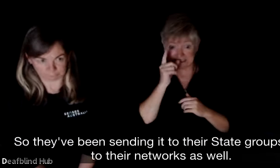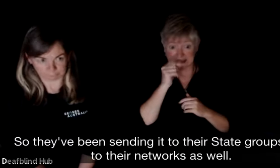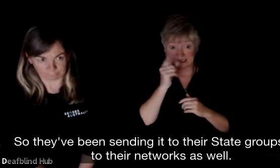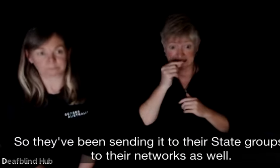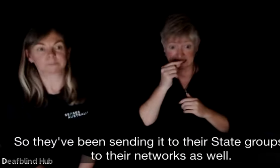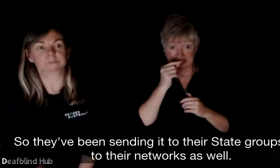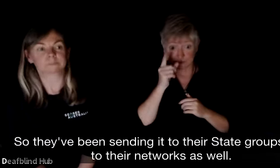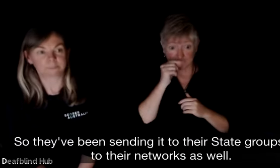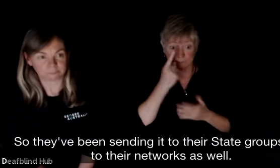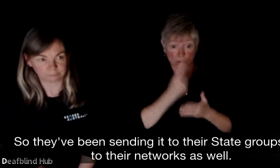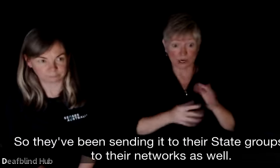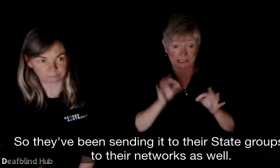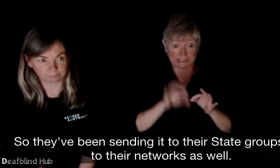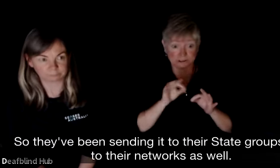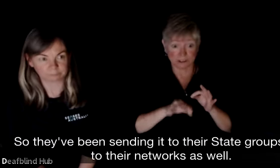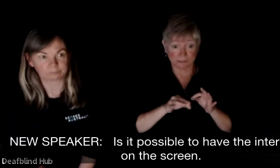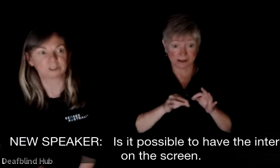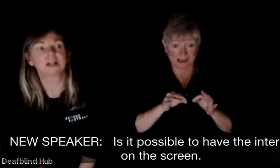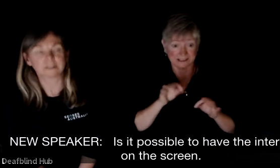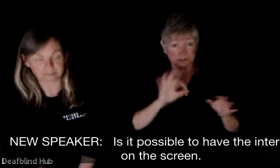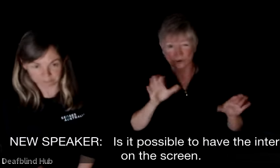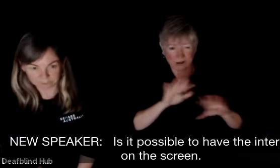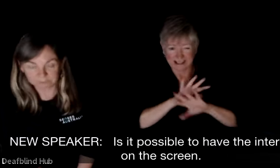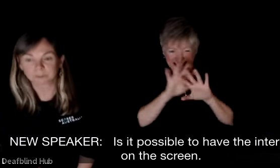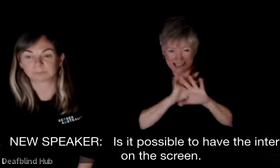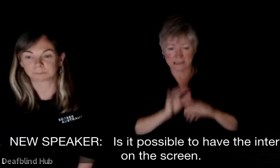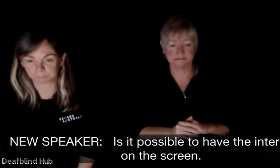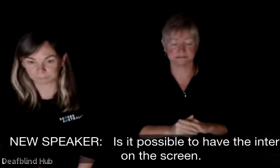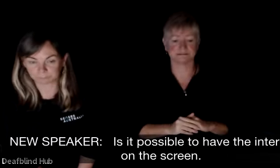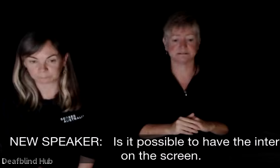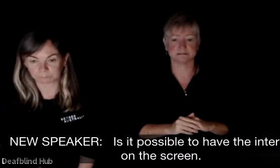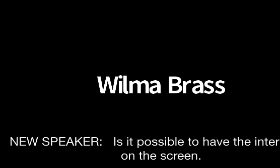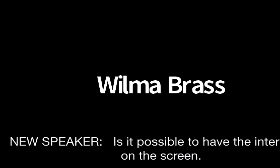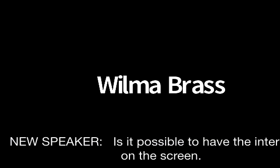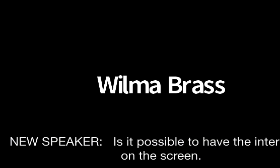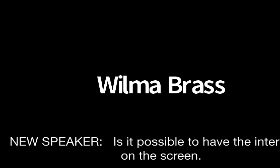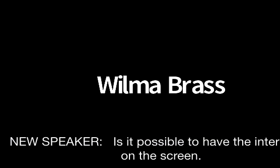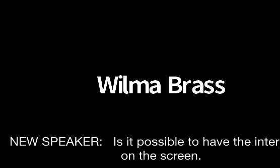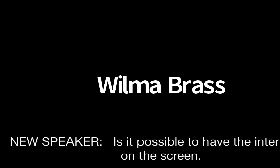into the background a little bit and hard to see. And Melissa has... No.